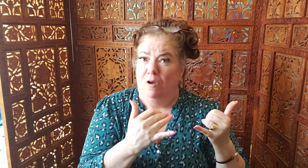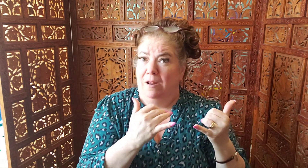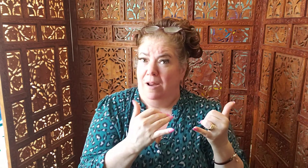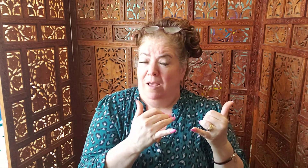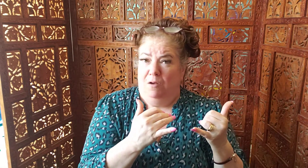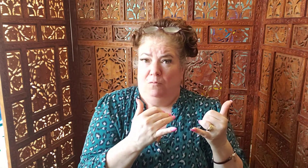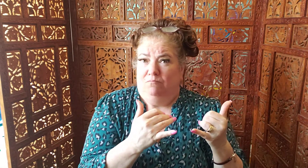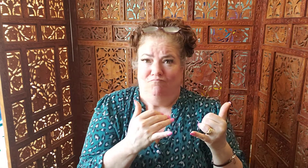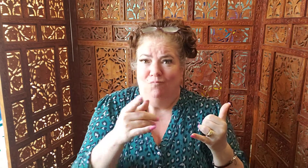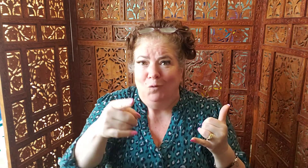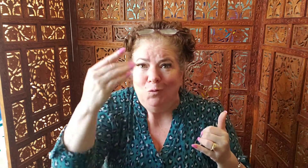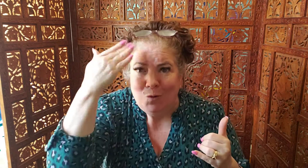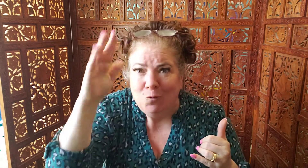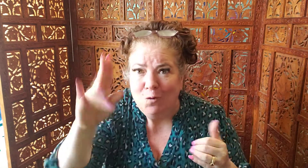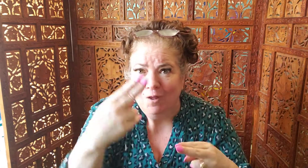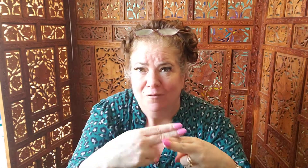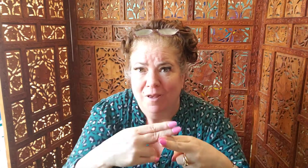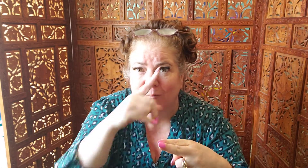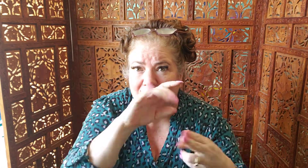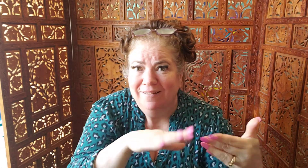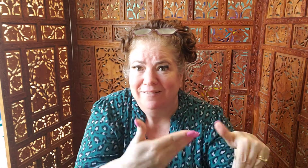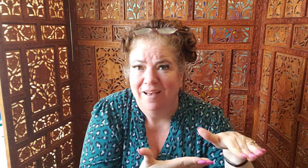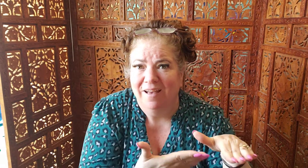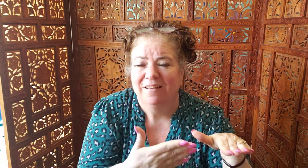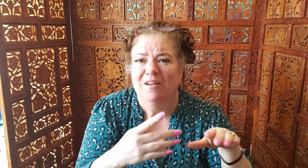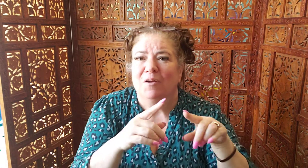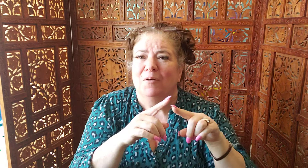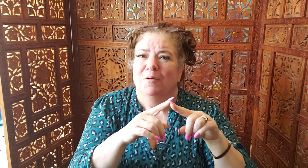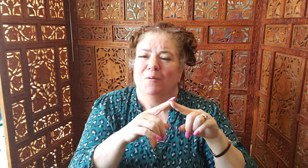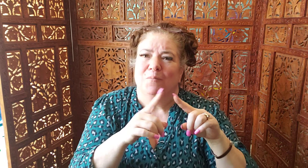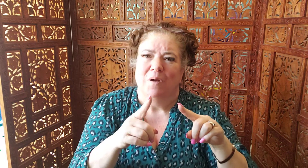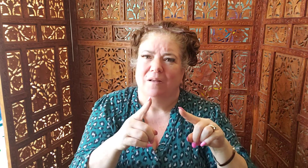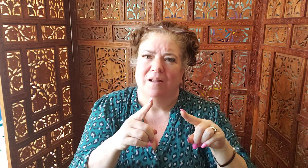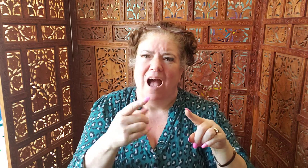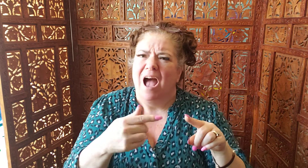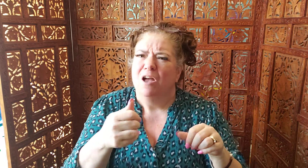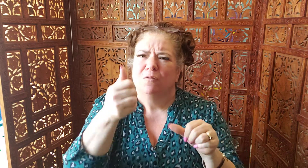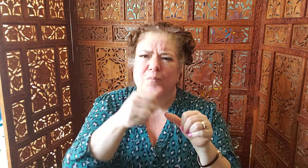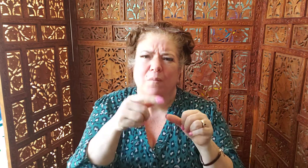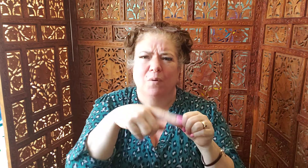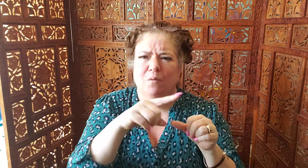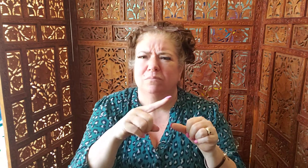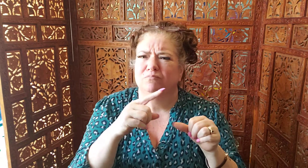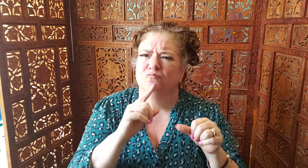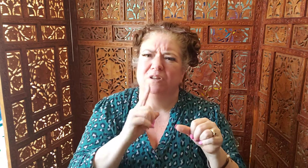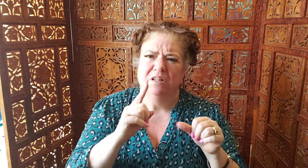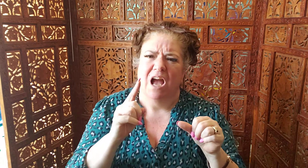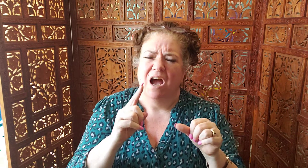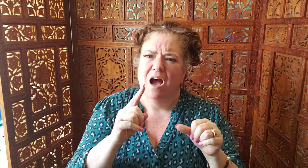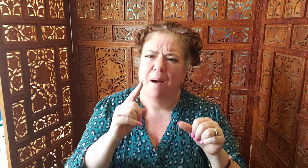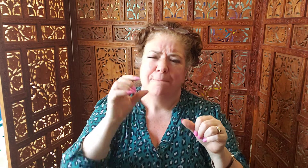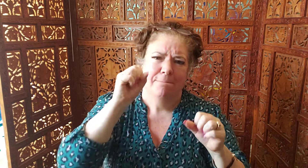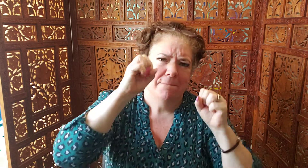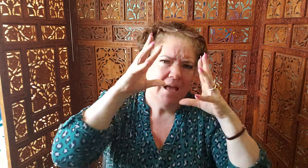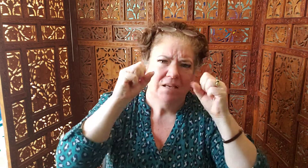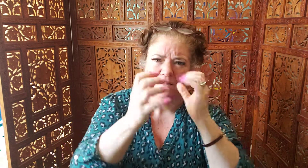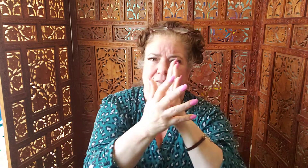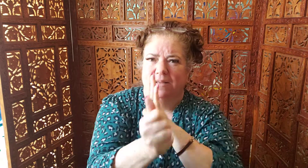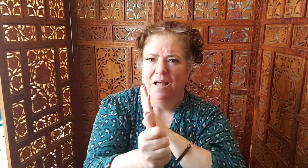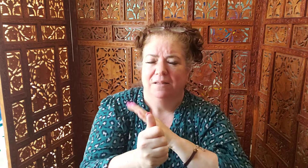But so many people just from the ranks, not even just the stars, The thing about AIDS is it didn't just get the generals, it went